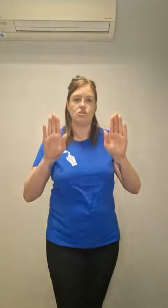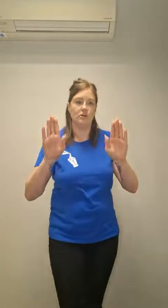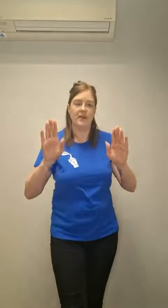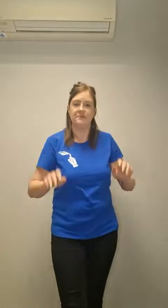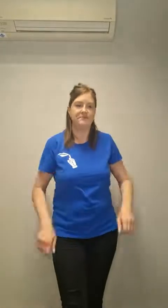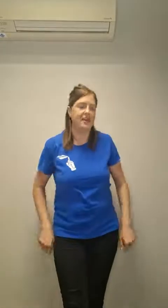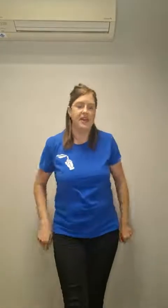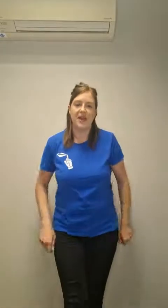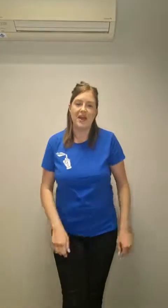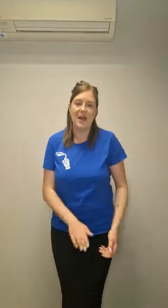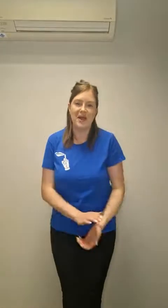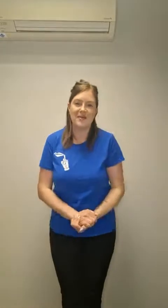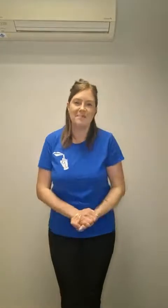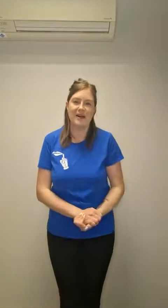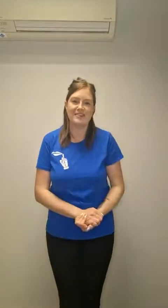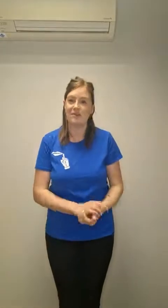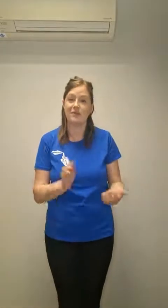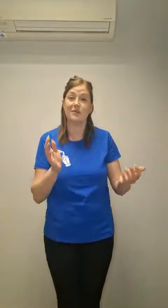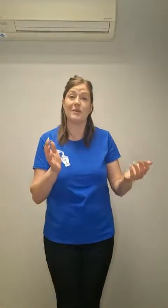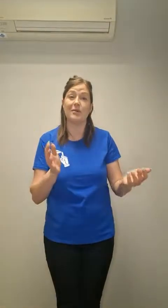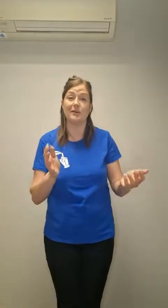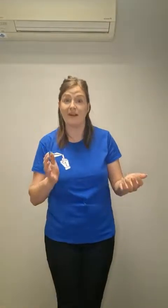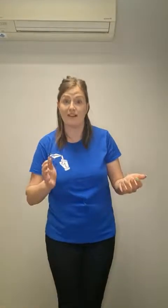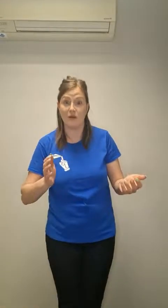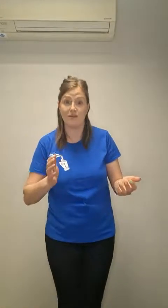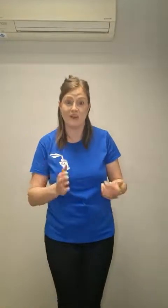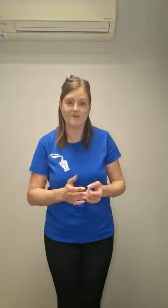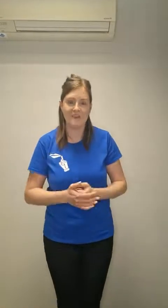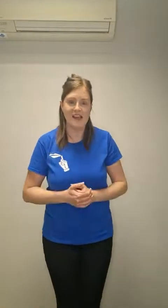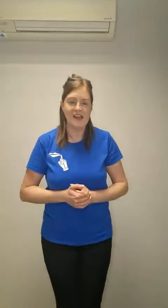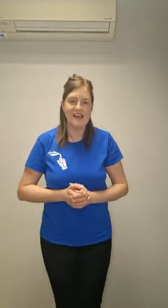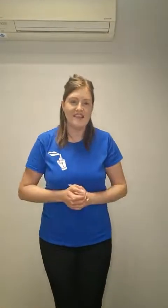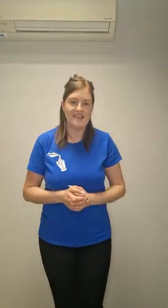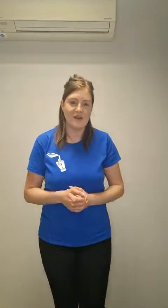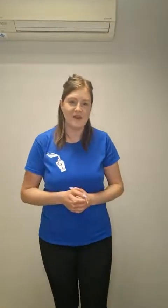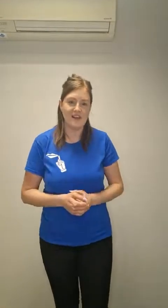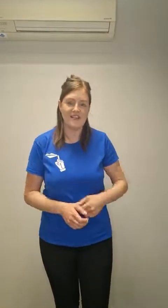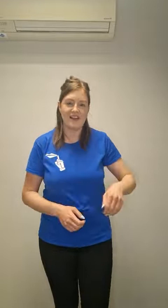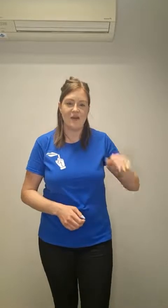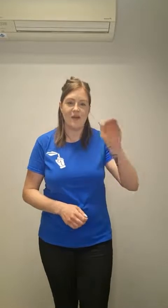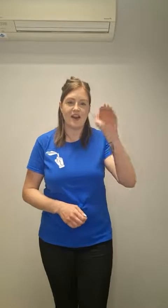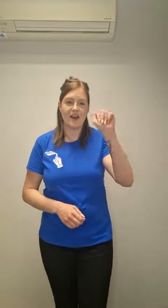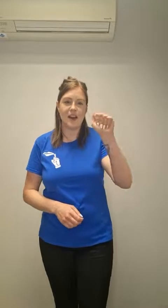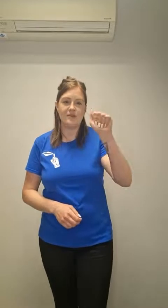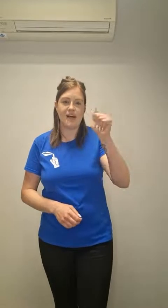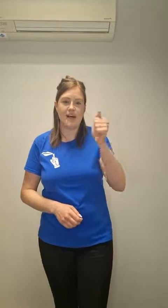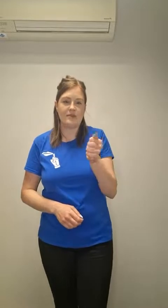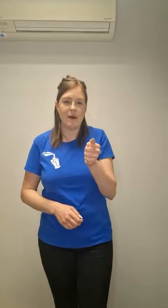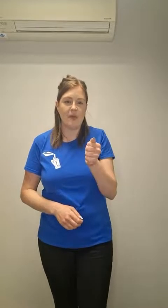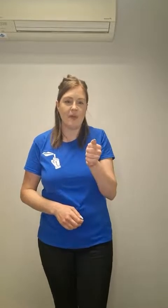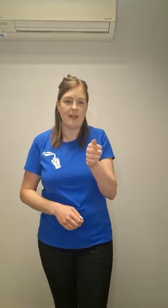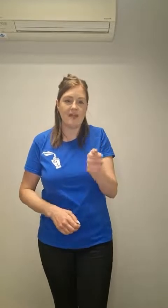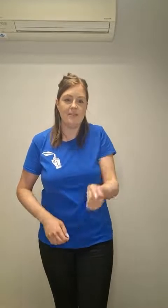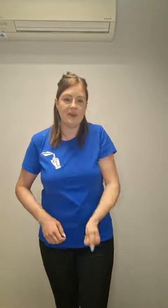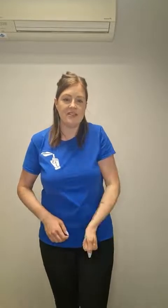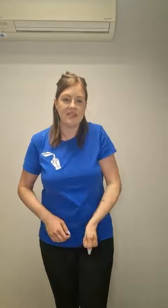me. But we all know somebody who likes golf, right? So we're going to take our working closed hand, palm in, pointing